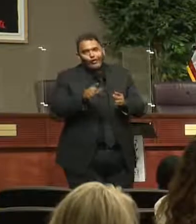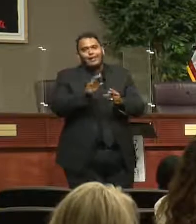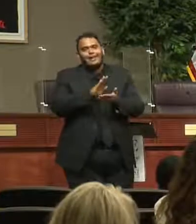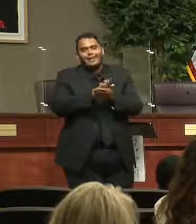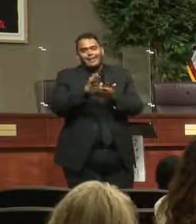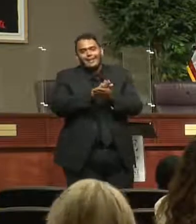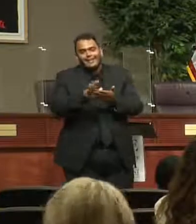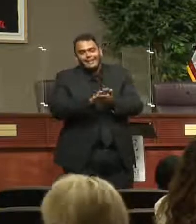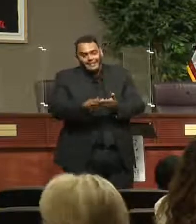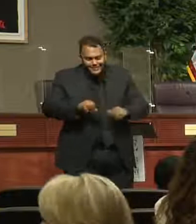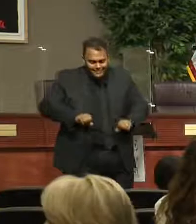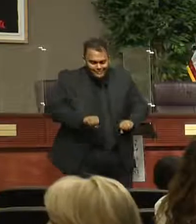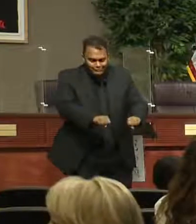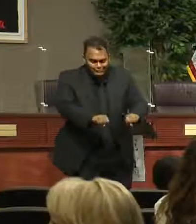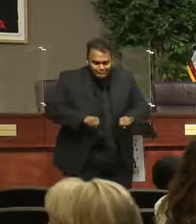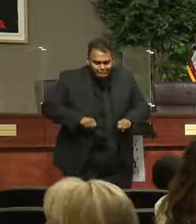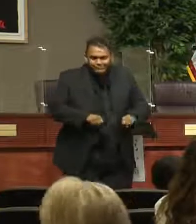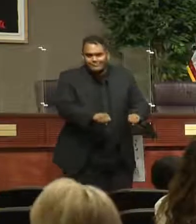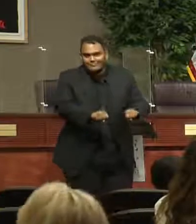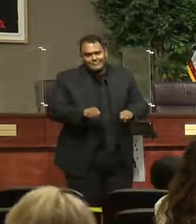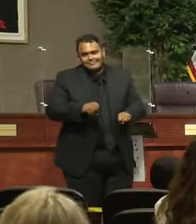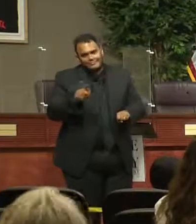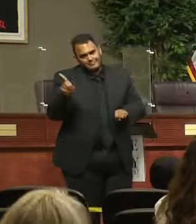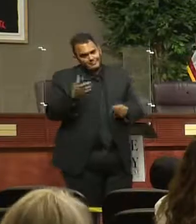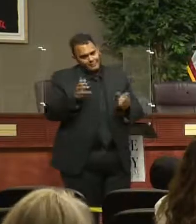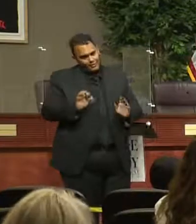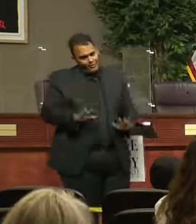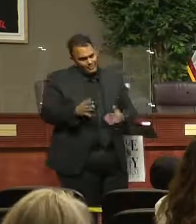sure they see you getting shot.